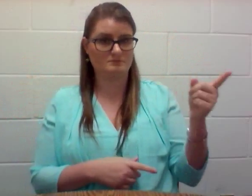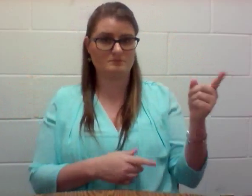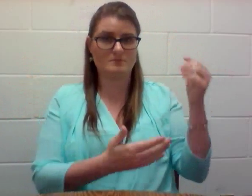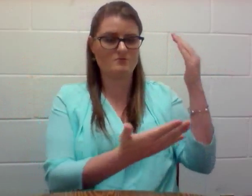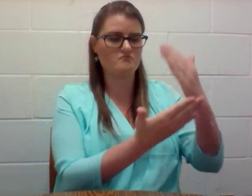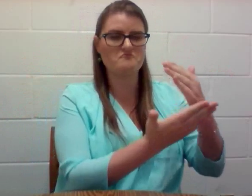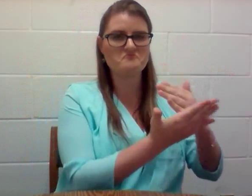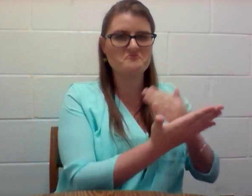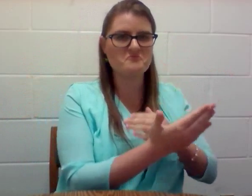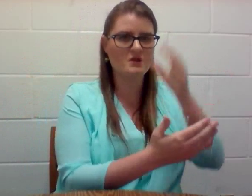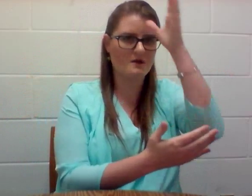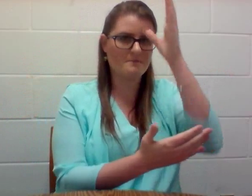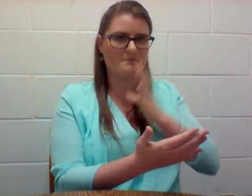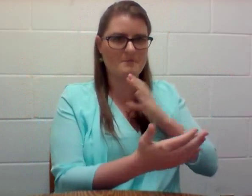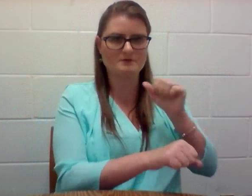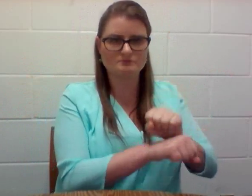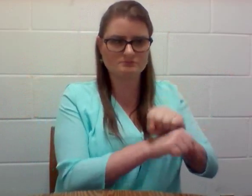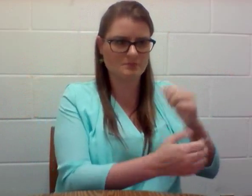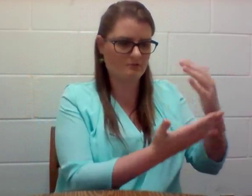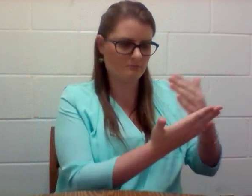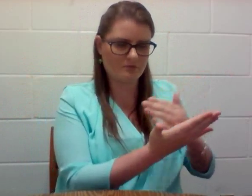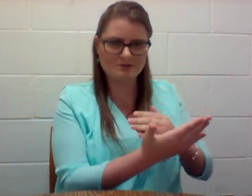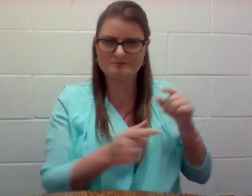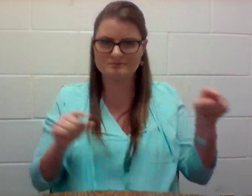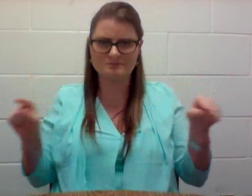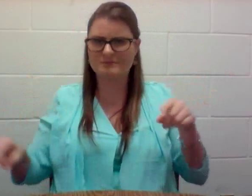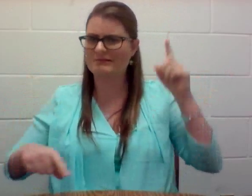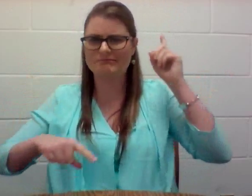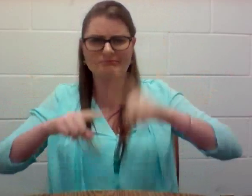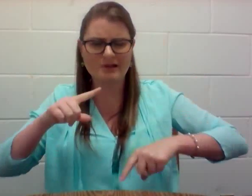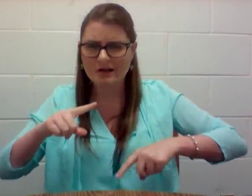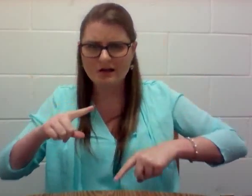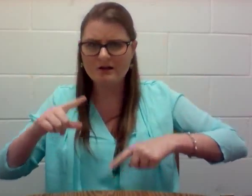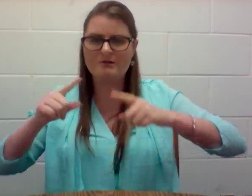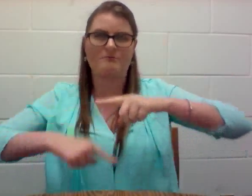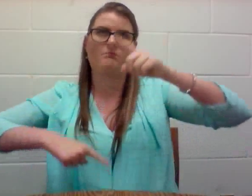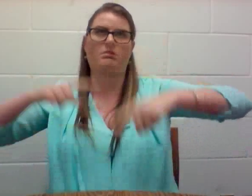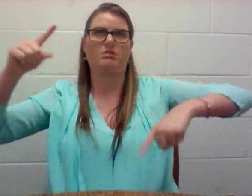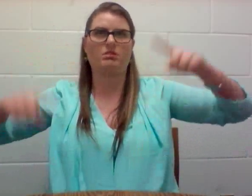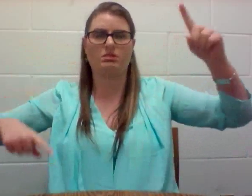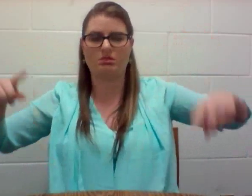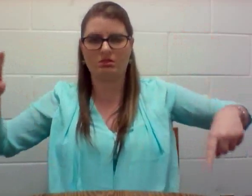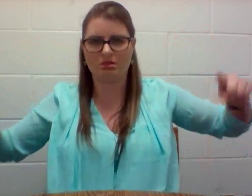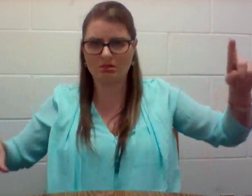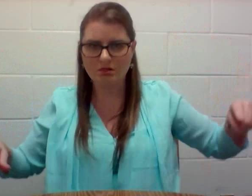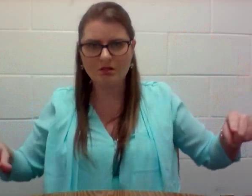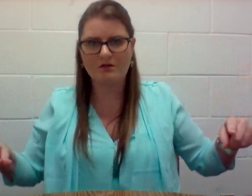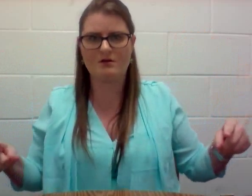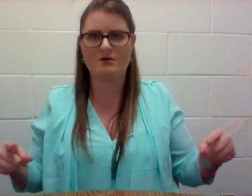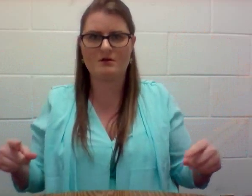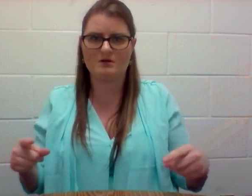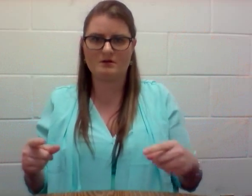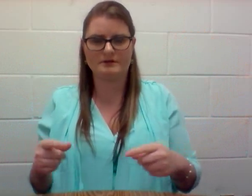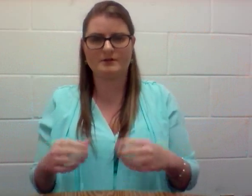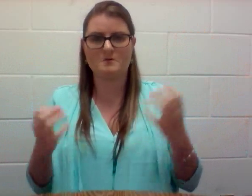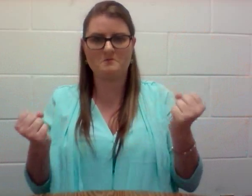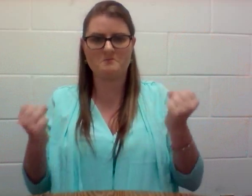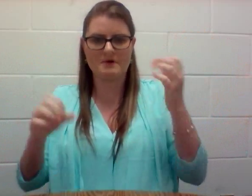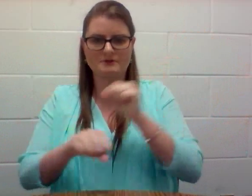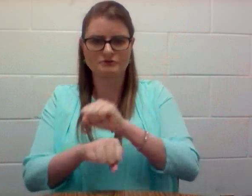too much flexibility in how many jobs there are and how the jobs are done and what the very relationships with men and women are in